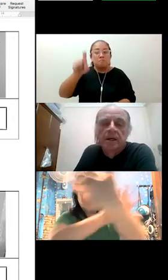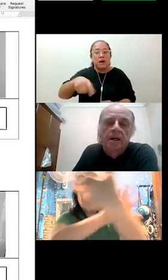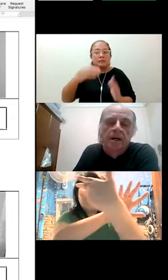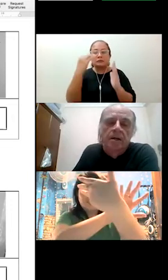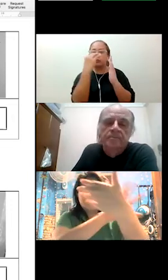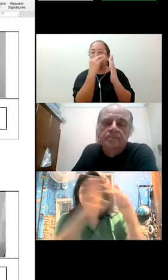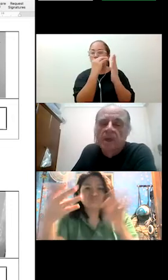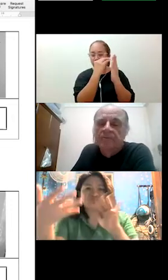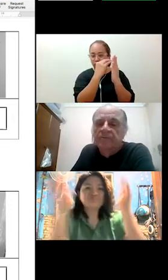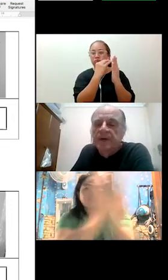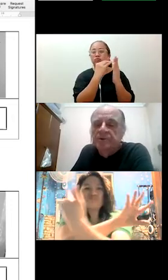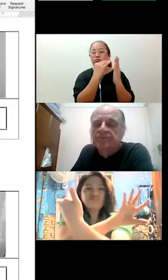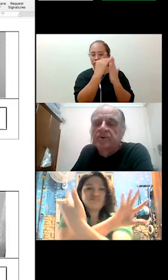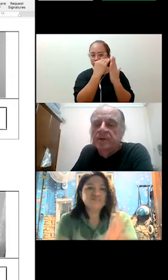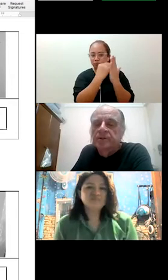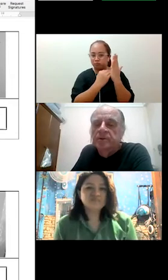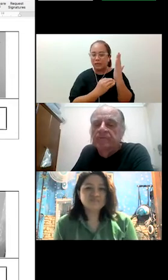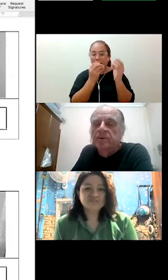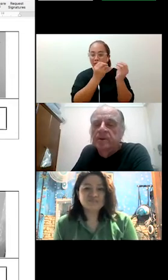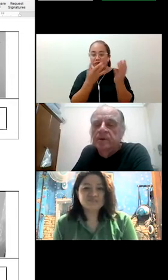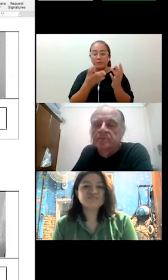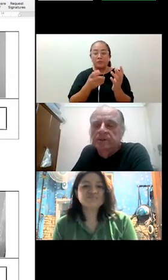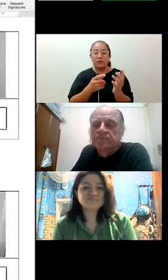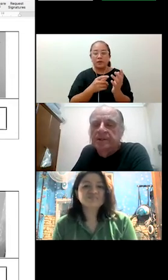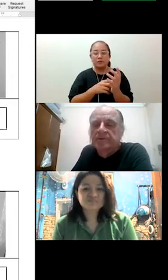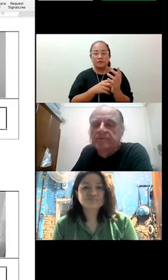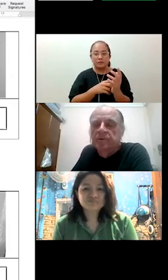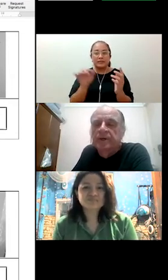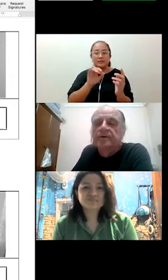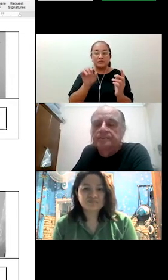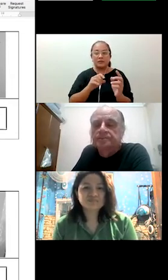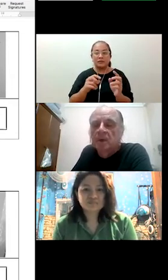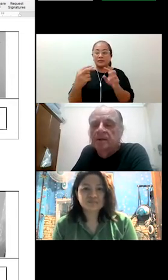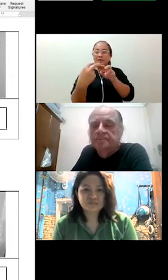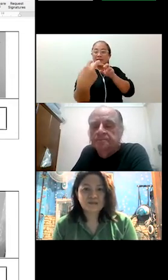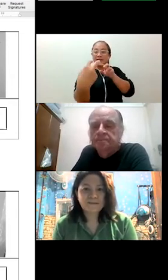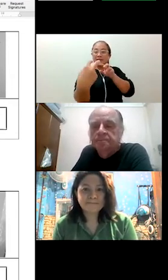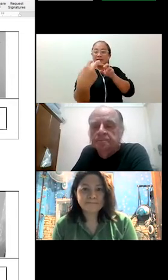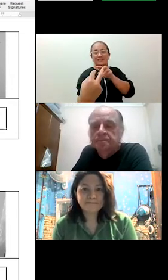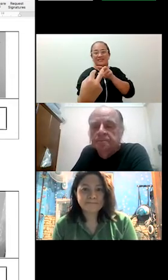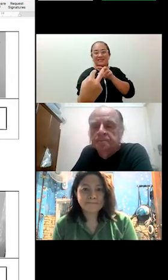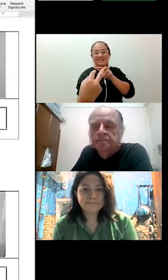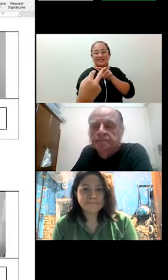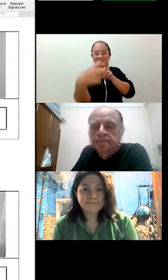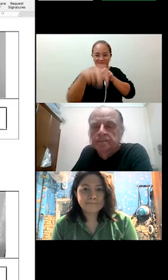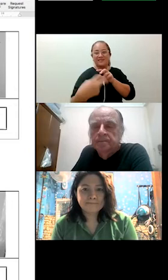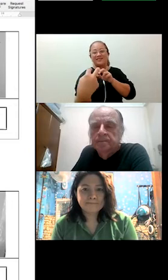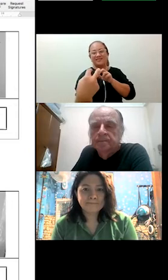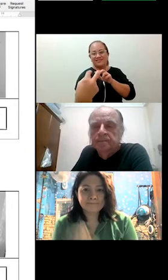the information from the perspective of the reader. Yeah.